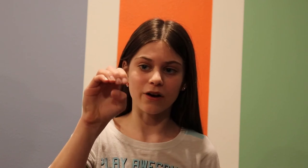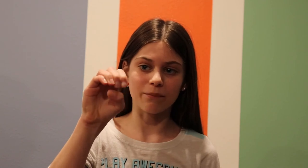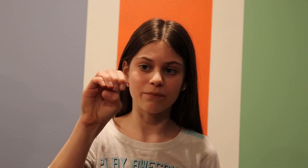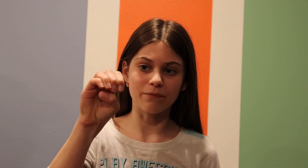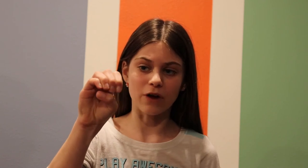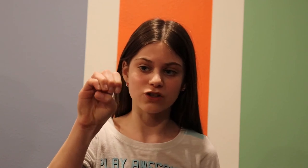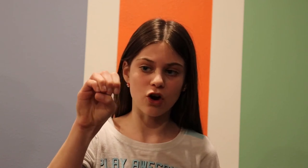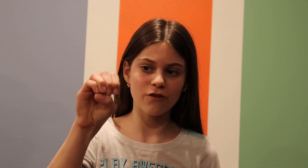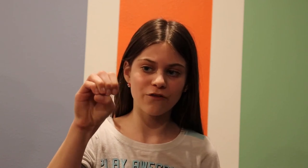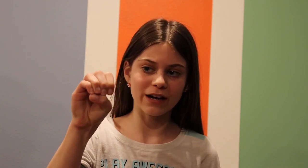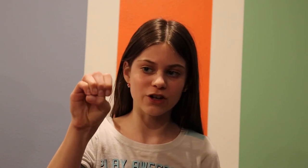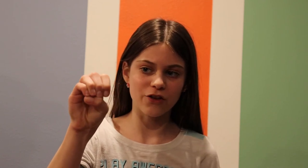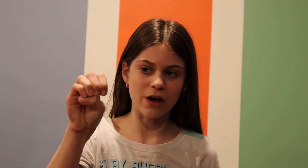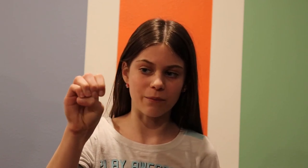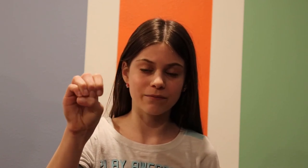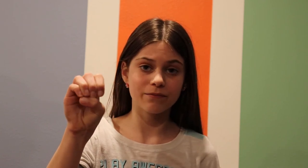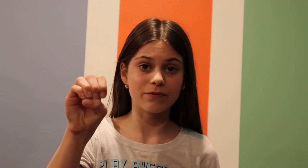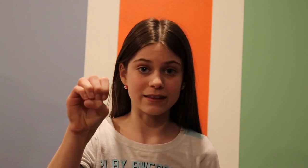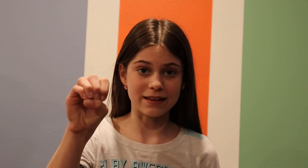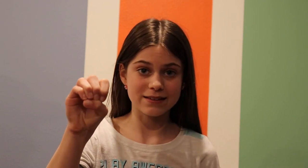going to rest all of your fingers on your thumb like this.